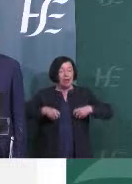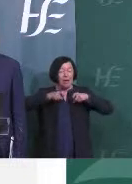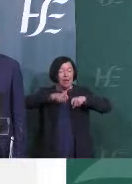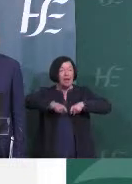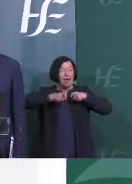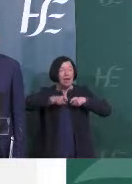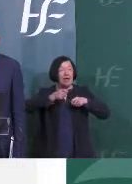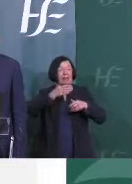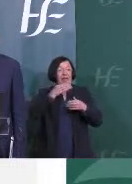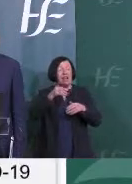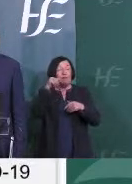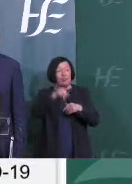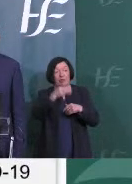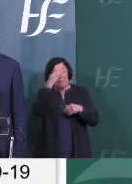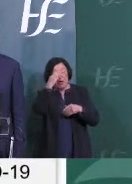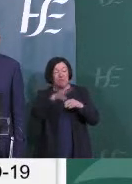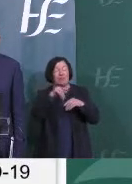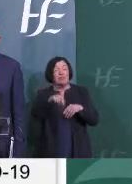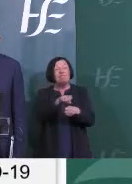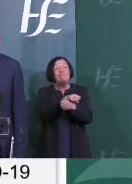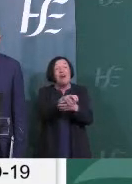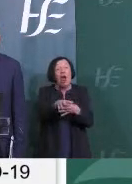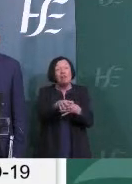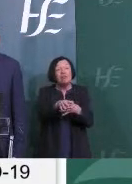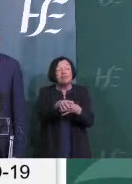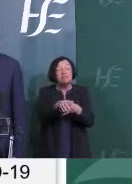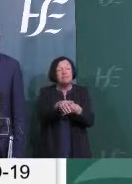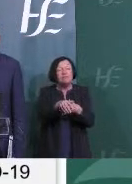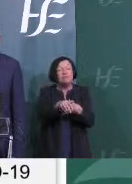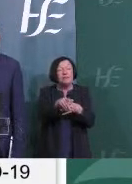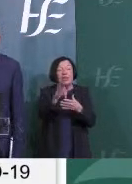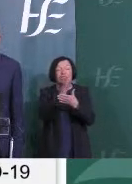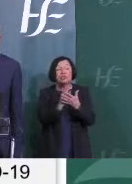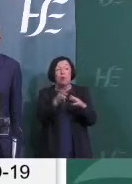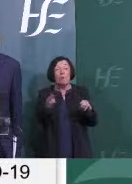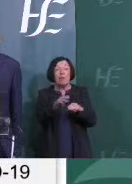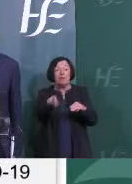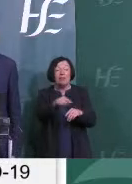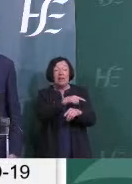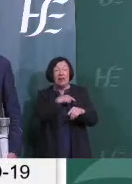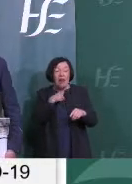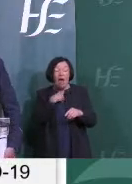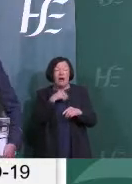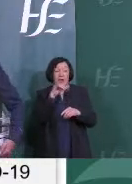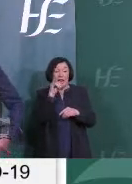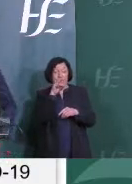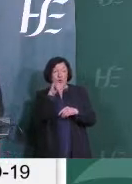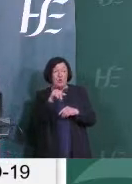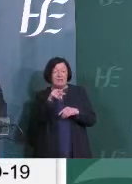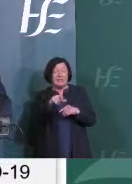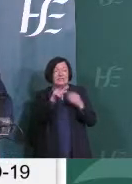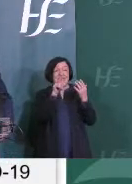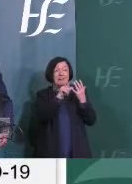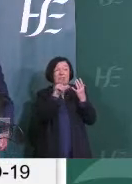memory, thankfully, for this nasty virus. And that in some people, this long-lasting immunity, this study of